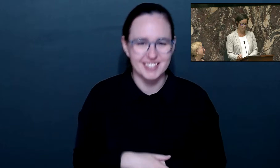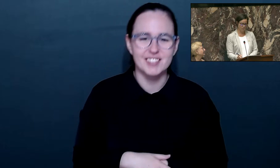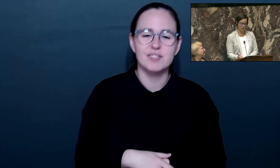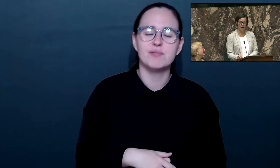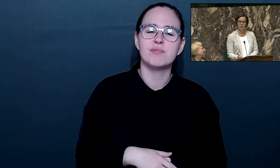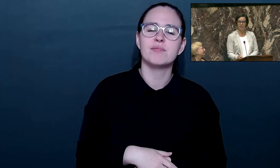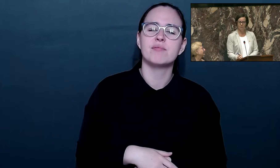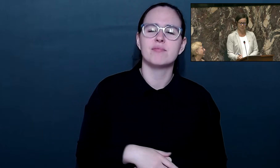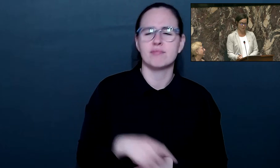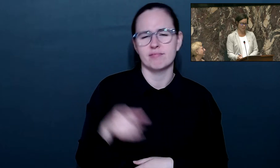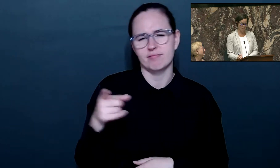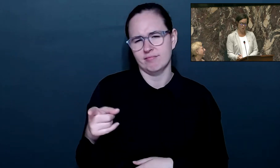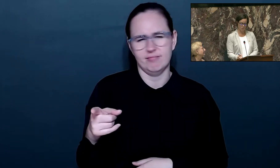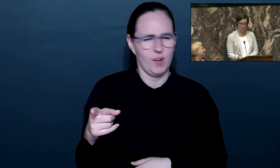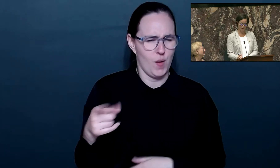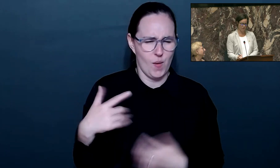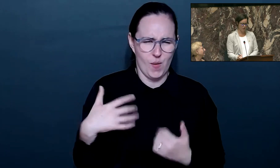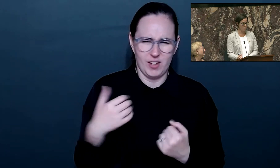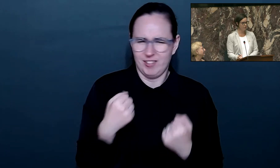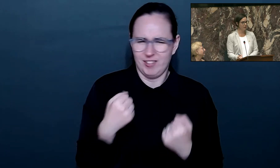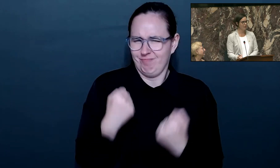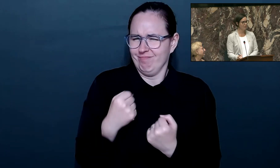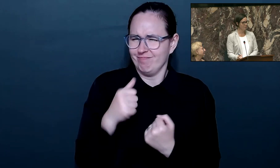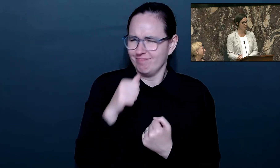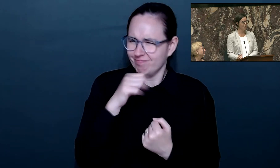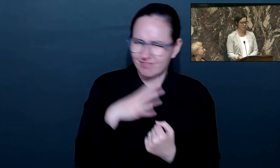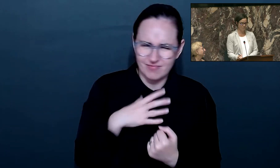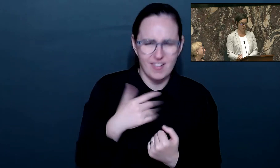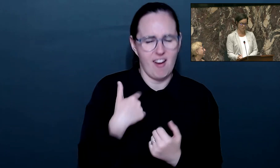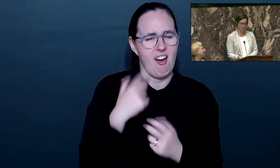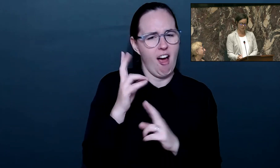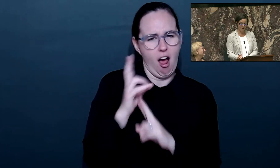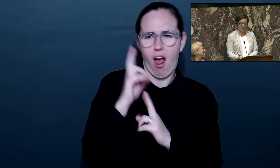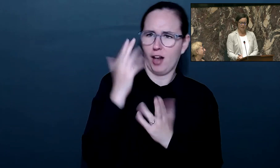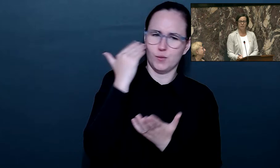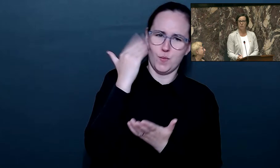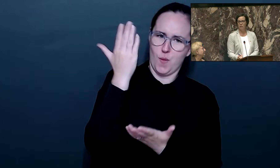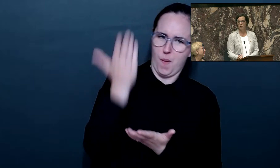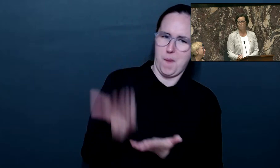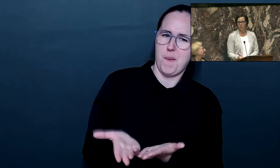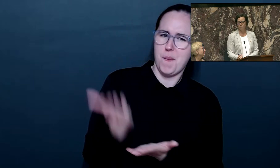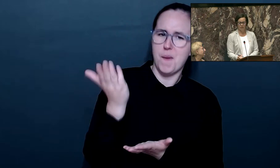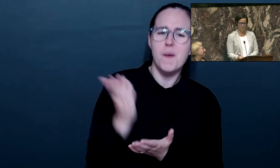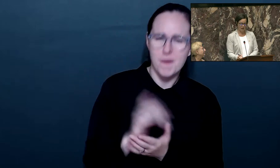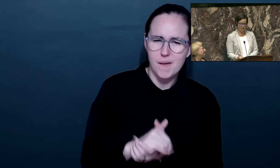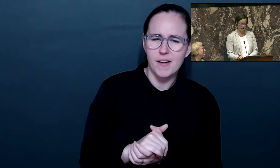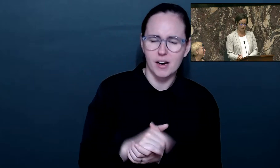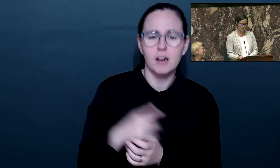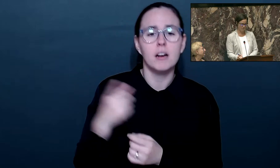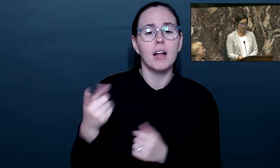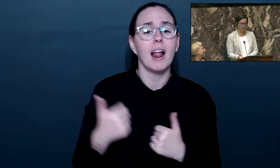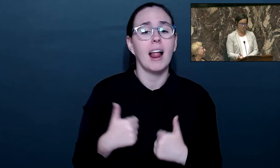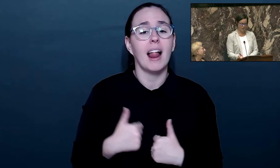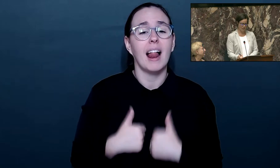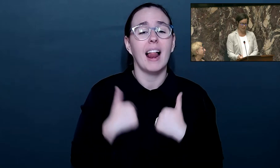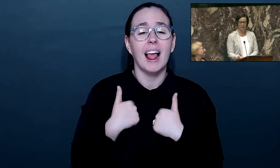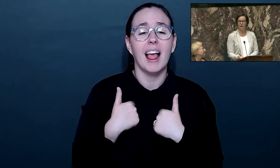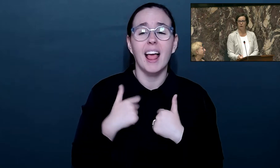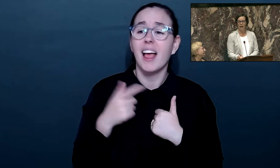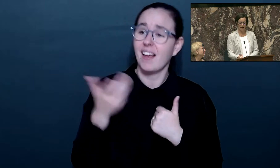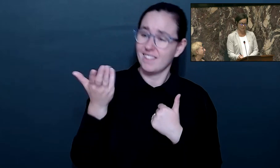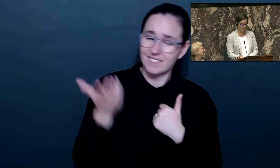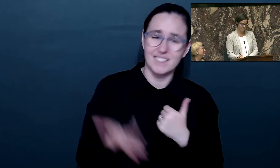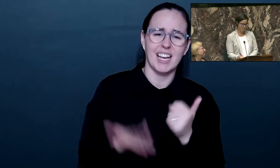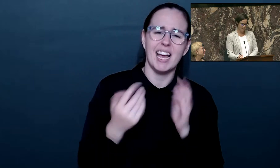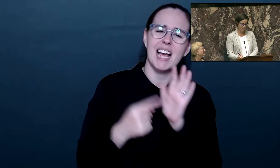Mead quote, "Never doubt that a small group of thoughtful and committed individuals can change the world. In fact, it is often the only thing that